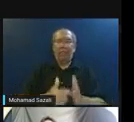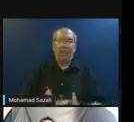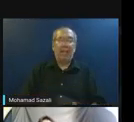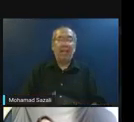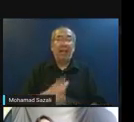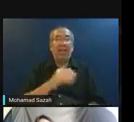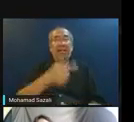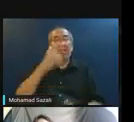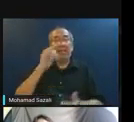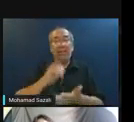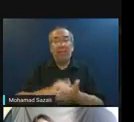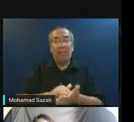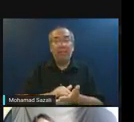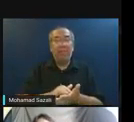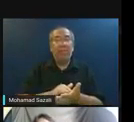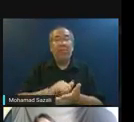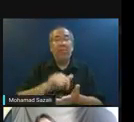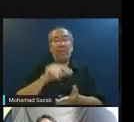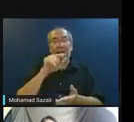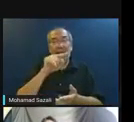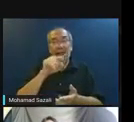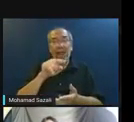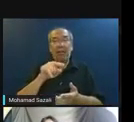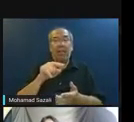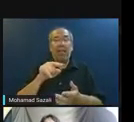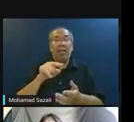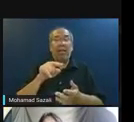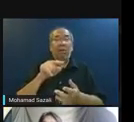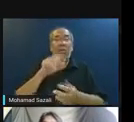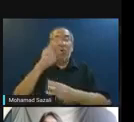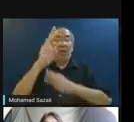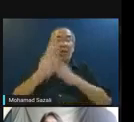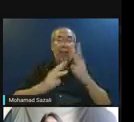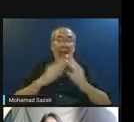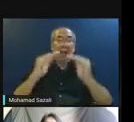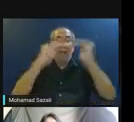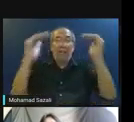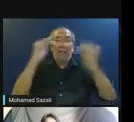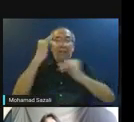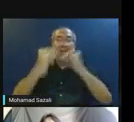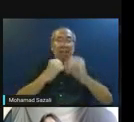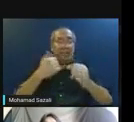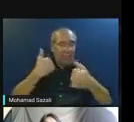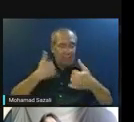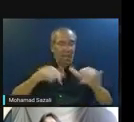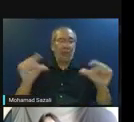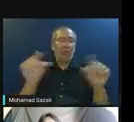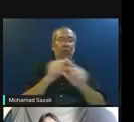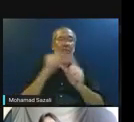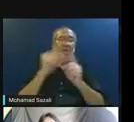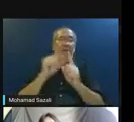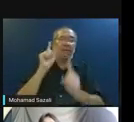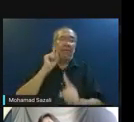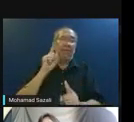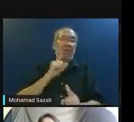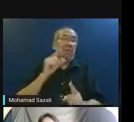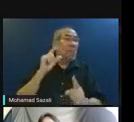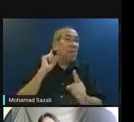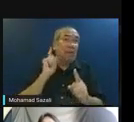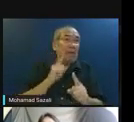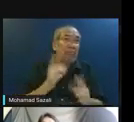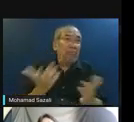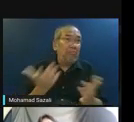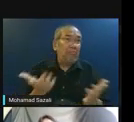mentioned that a person not able to hear at all or not able to hear partially. So we are okay with the word deaf or even